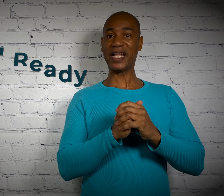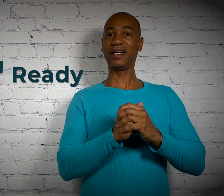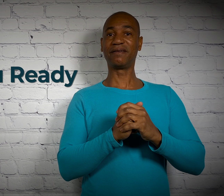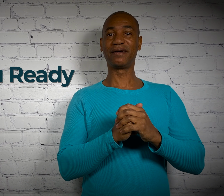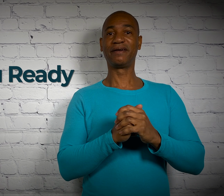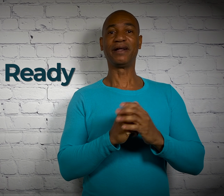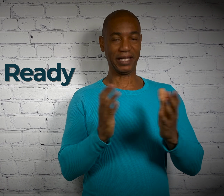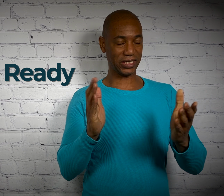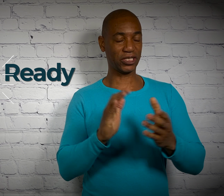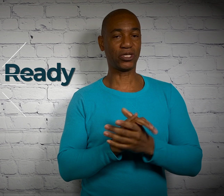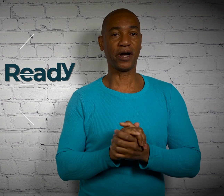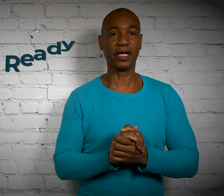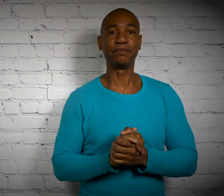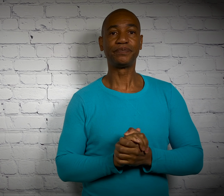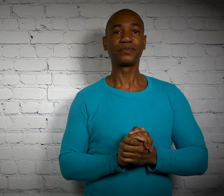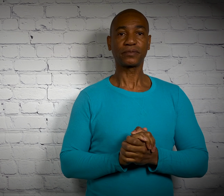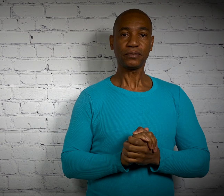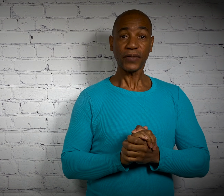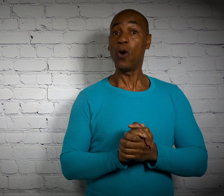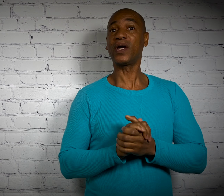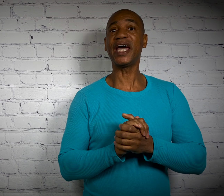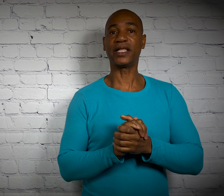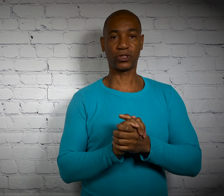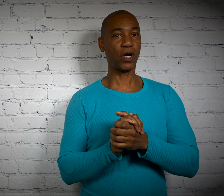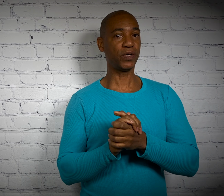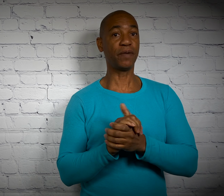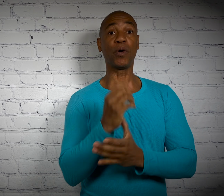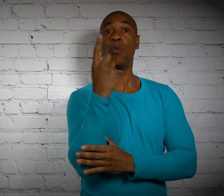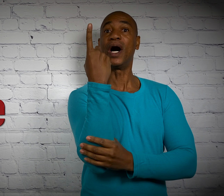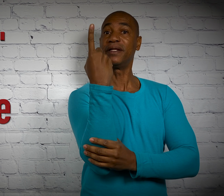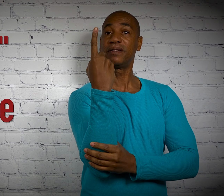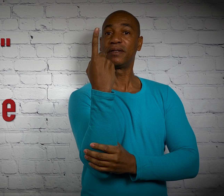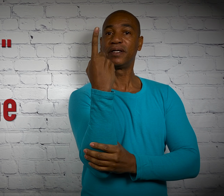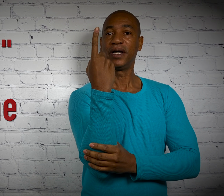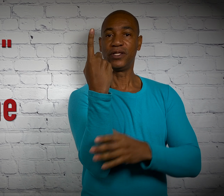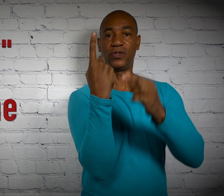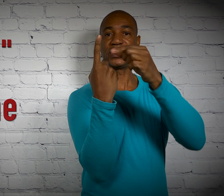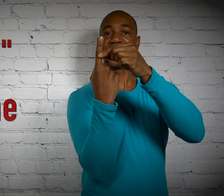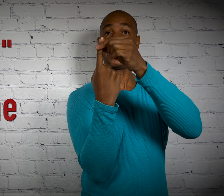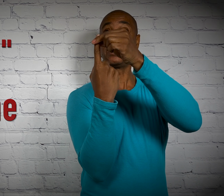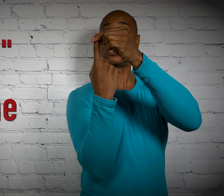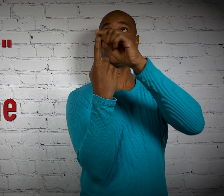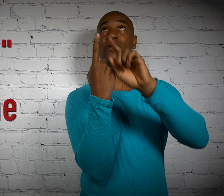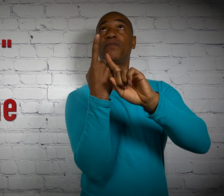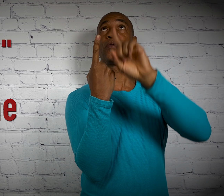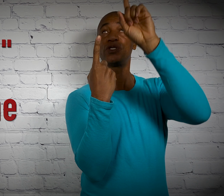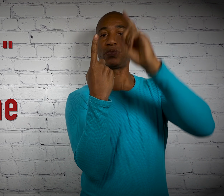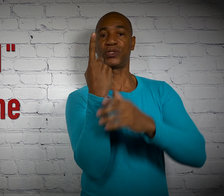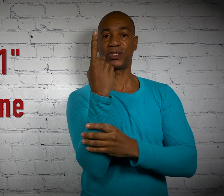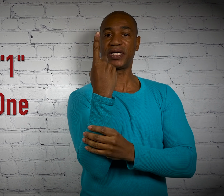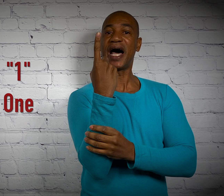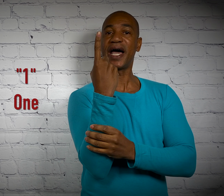ready? Let's get started. Okay, let's start with number 1. Notice how the index finger points towards the sky.